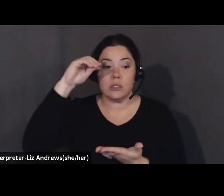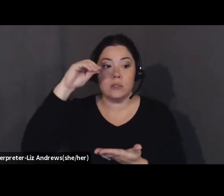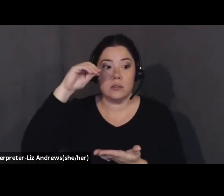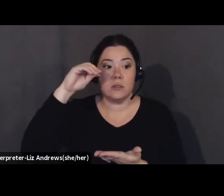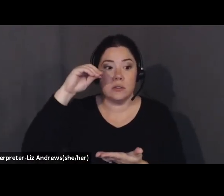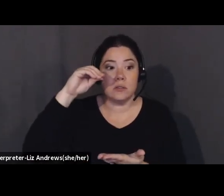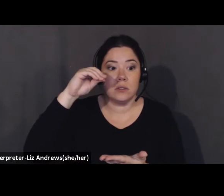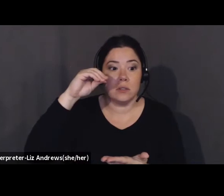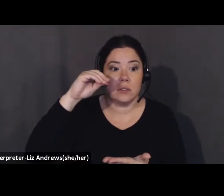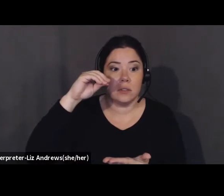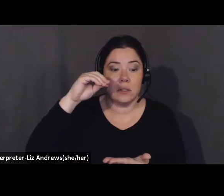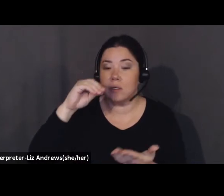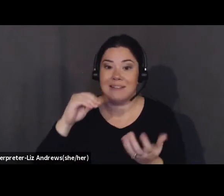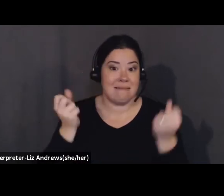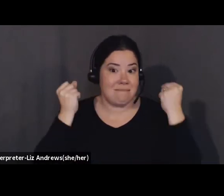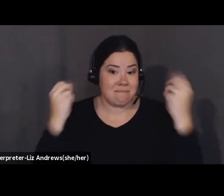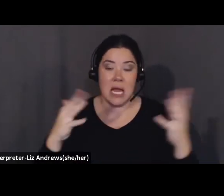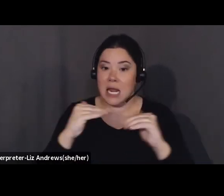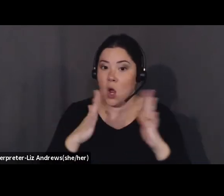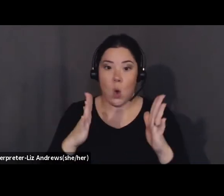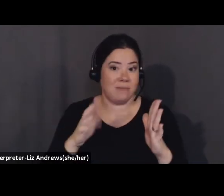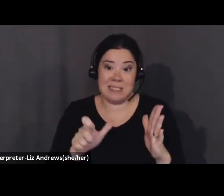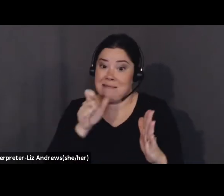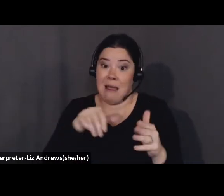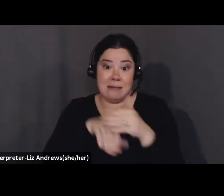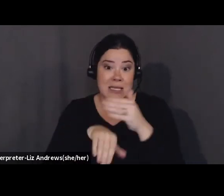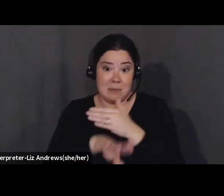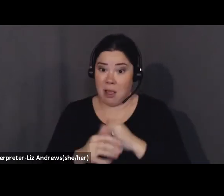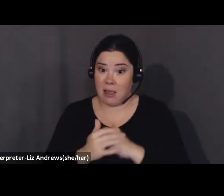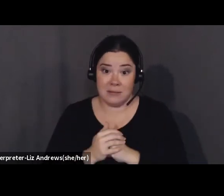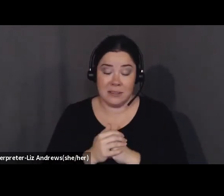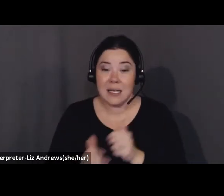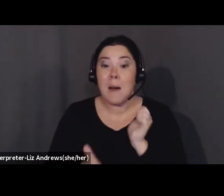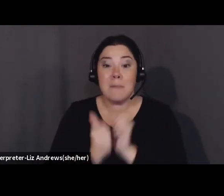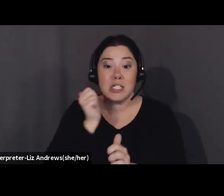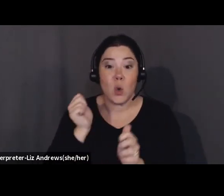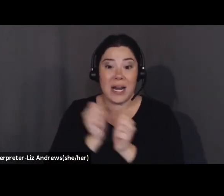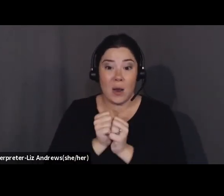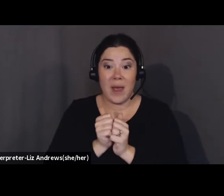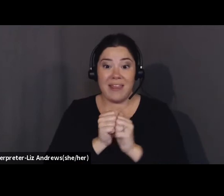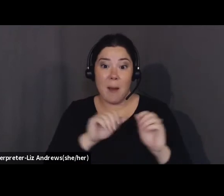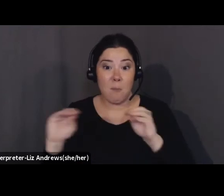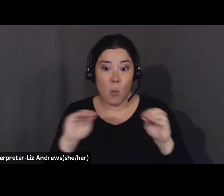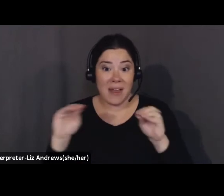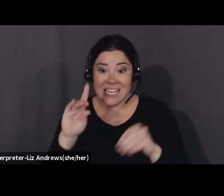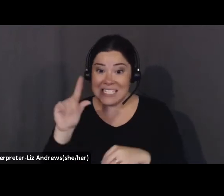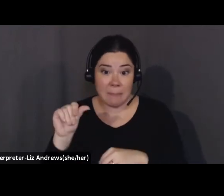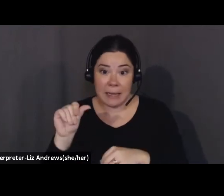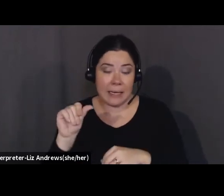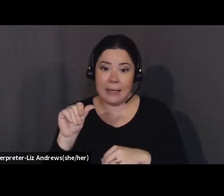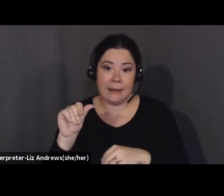across all groups and variables. The majority of those with mobility disabilities may not be living